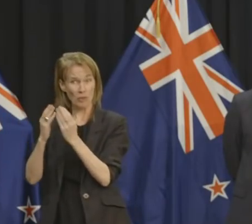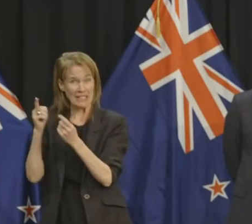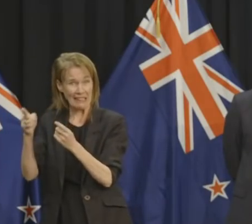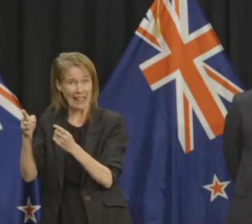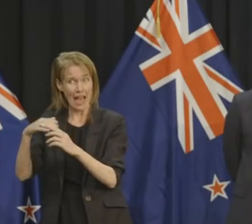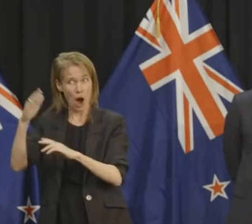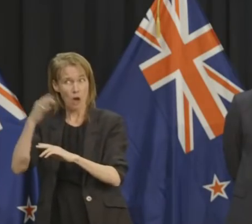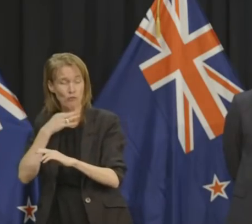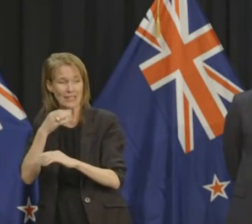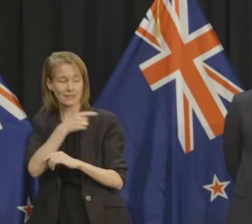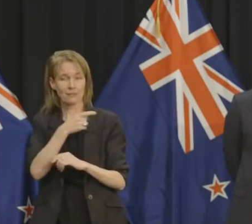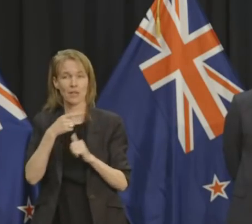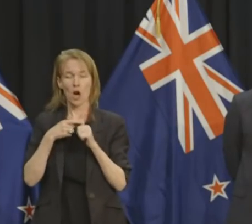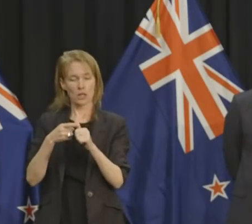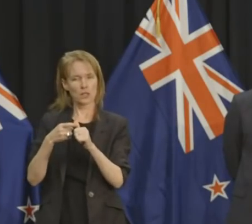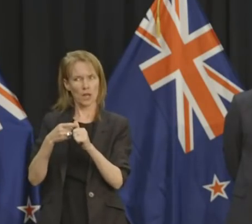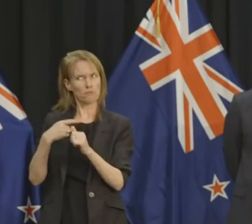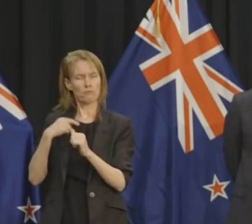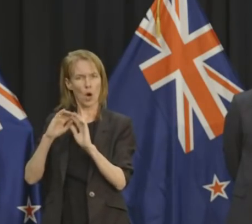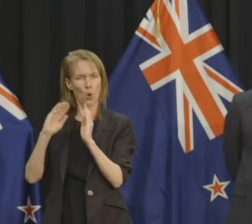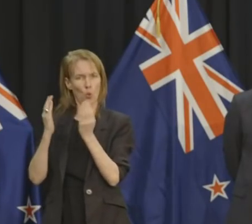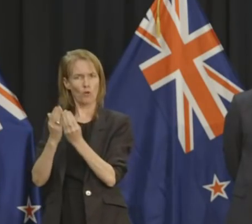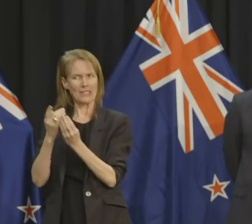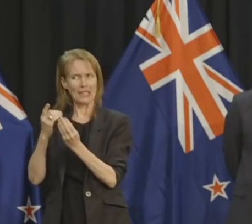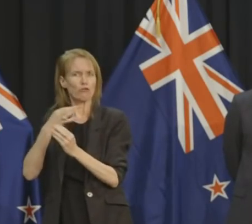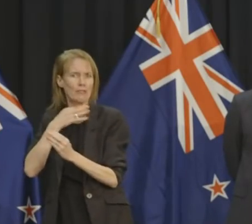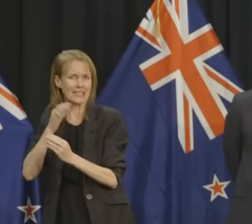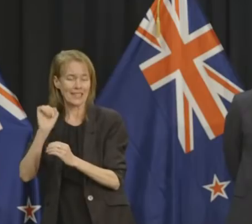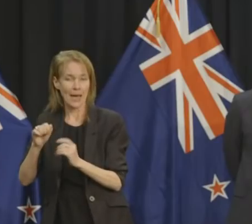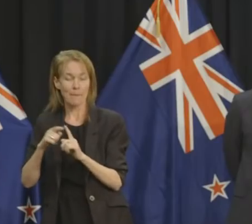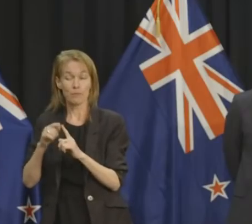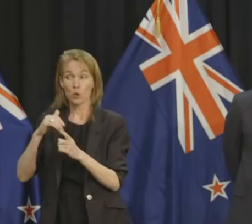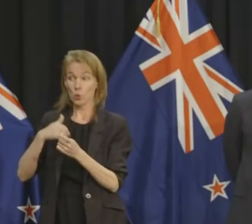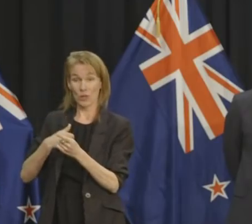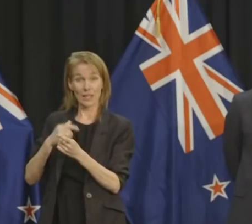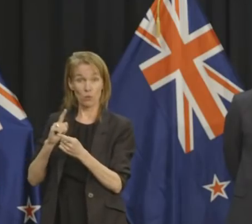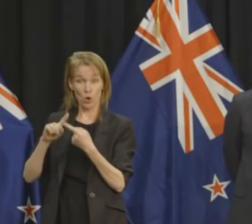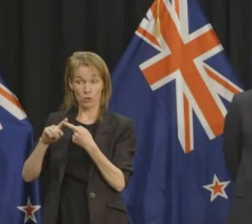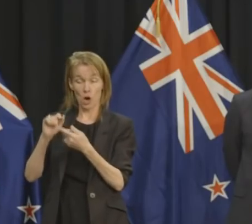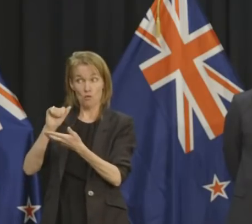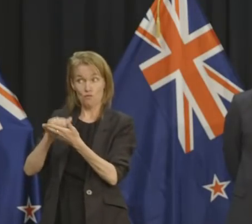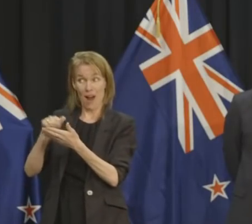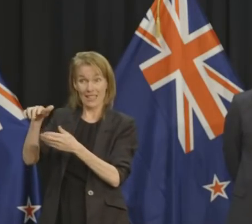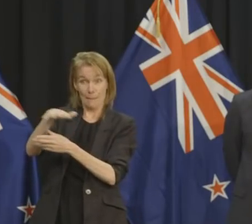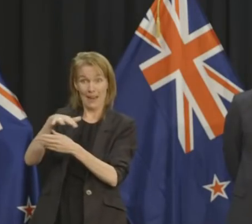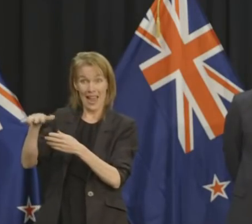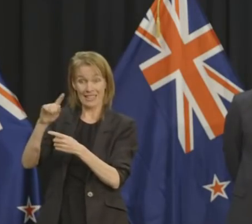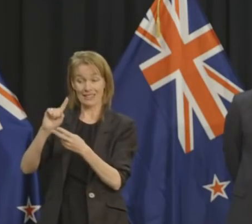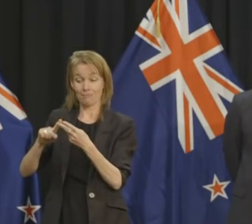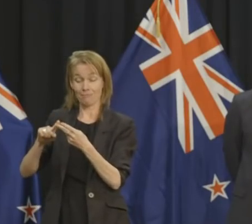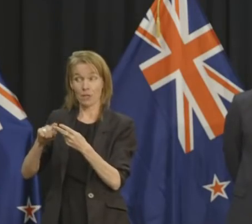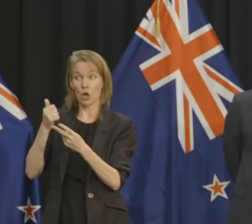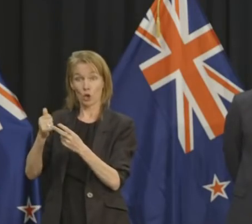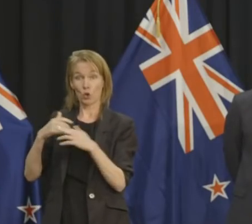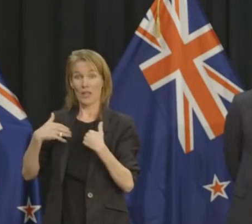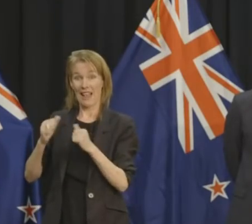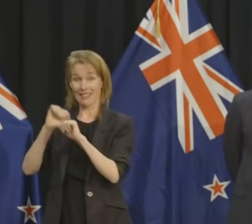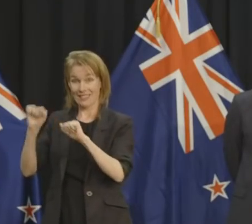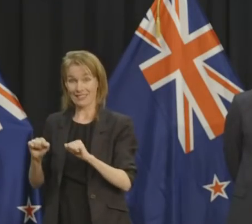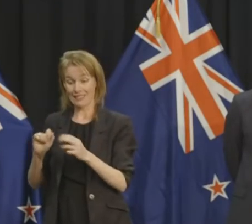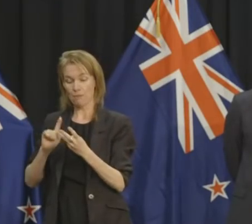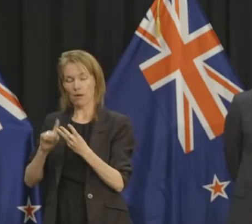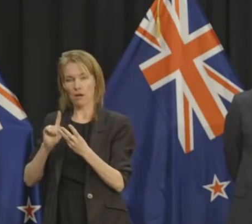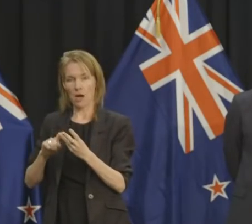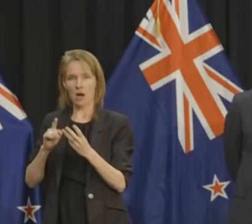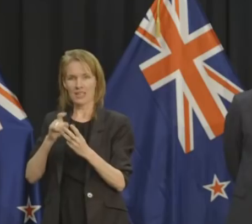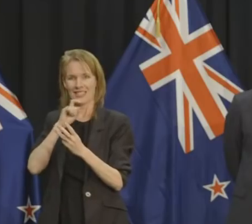requires 3 interlinked areas. 1 is a suitable location, 2 is a suitable health system, and then 3 is that wraparound support staff. And quite